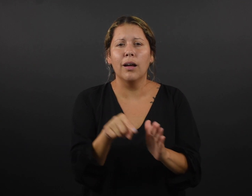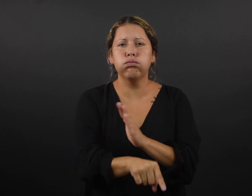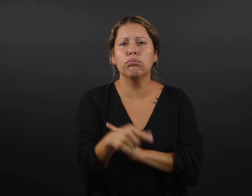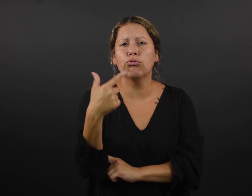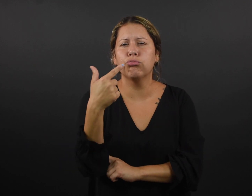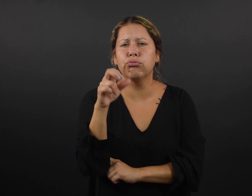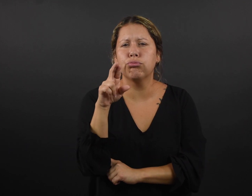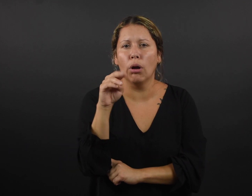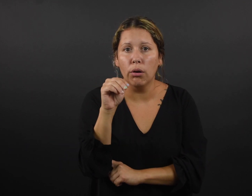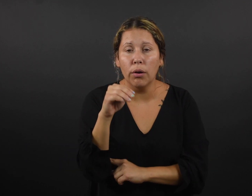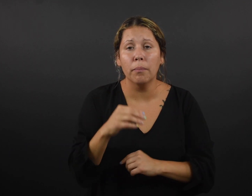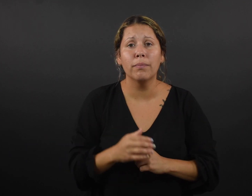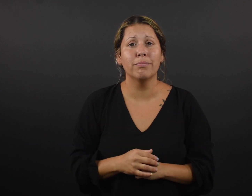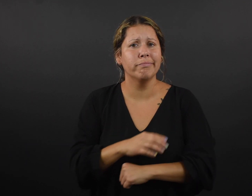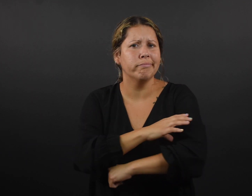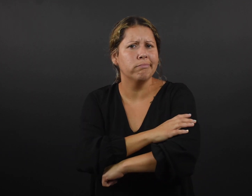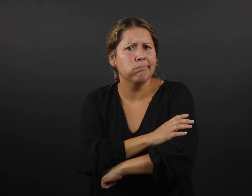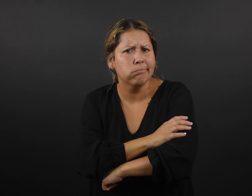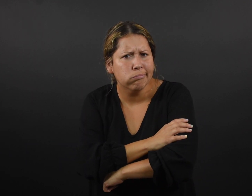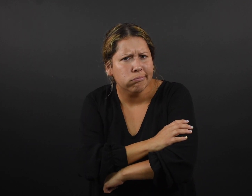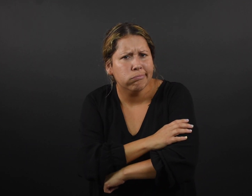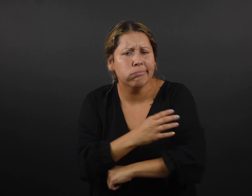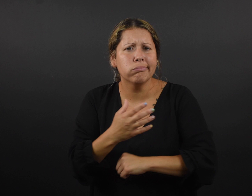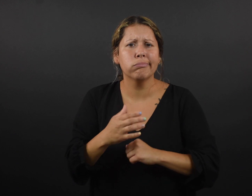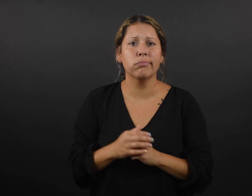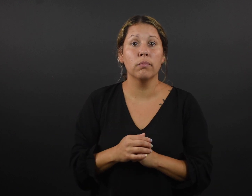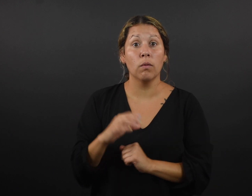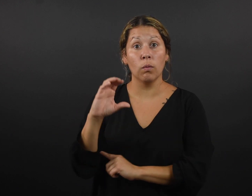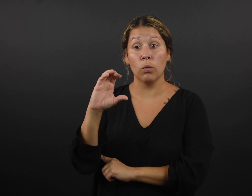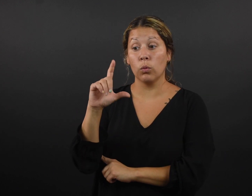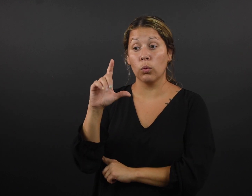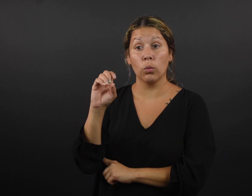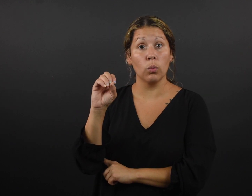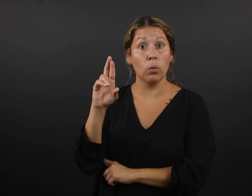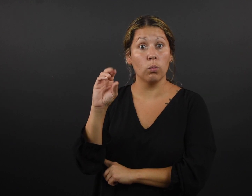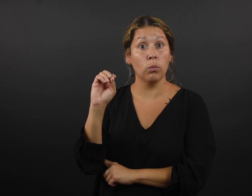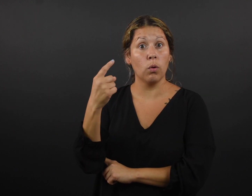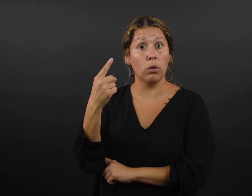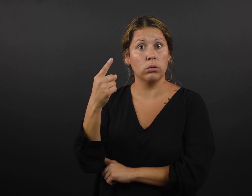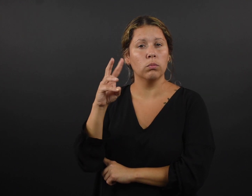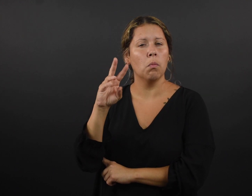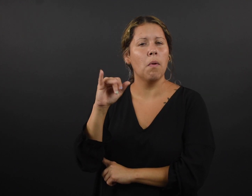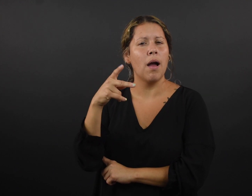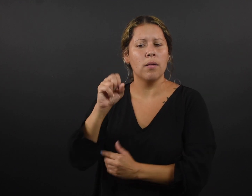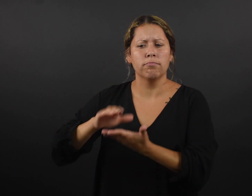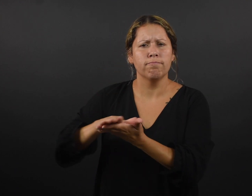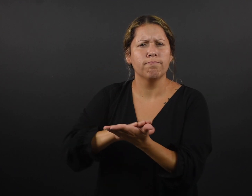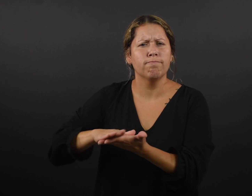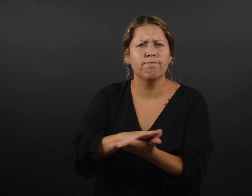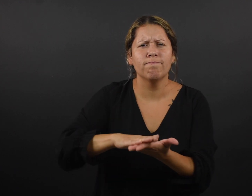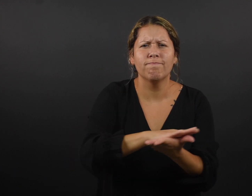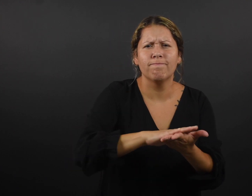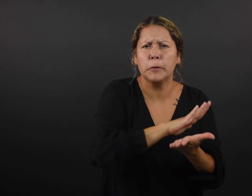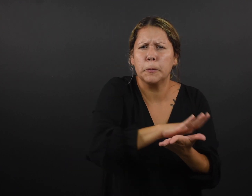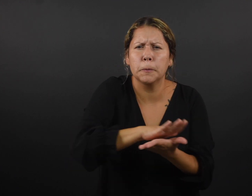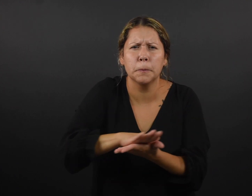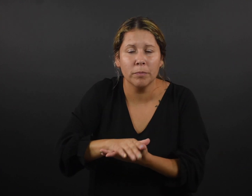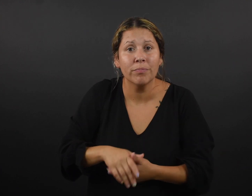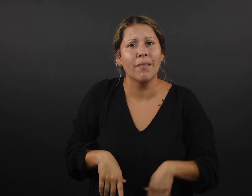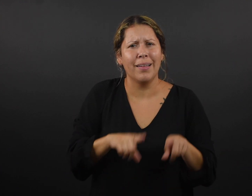hand sanitizer, pulse oximeters, Clorox wipes, and other items